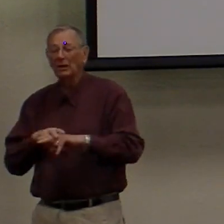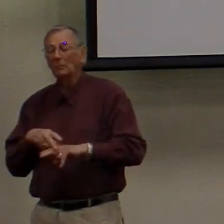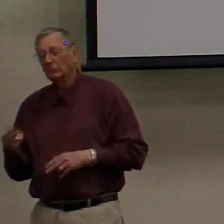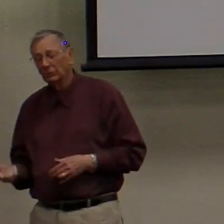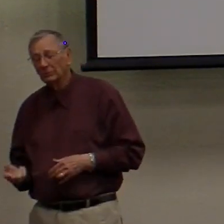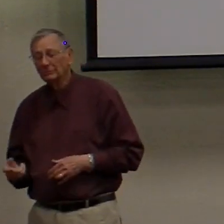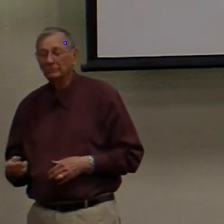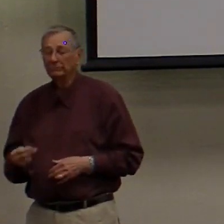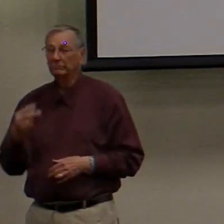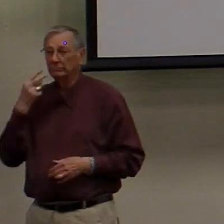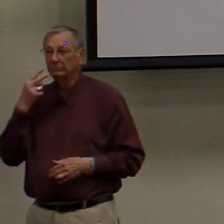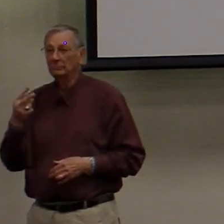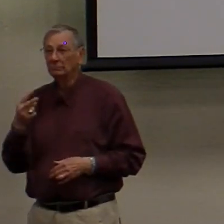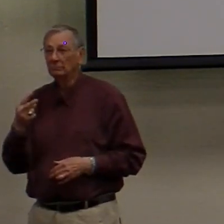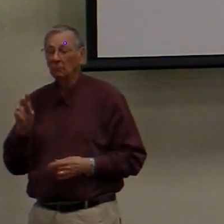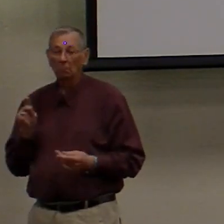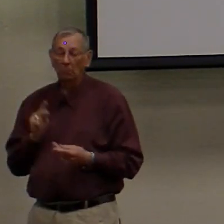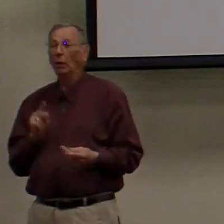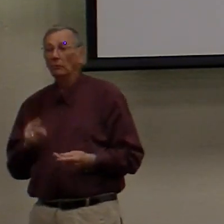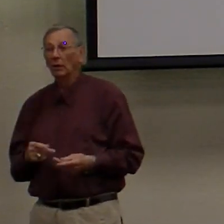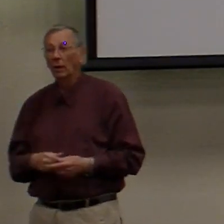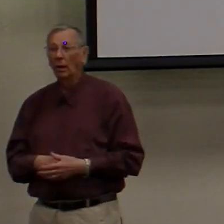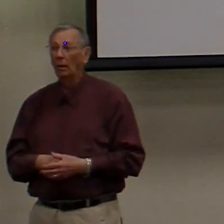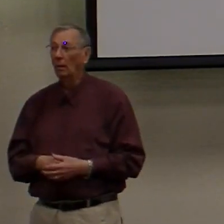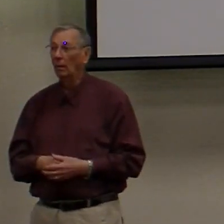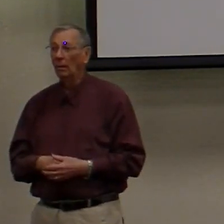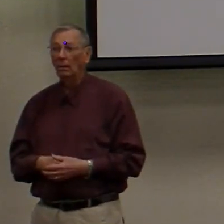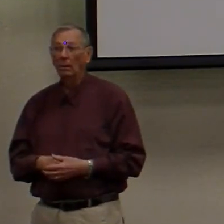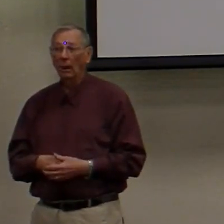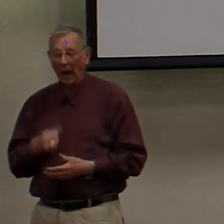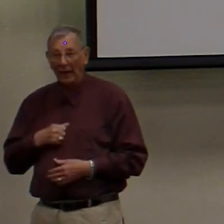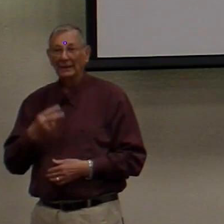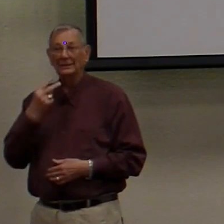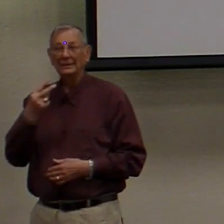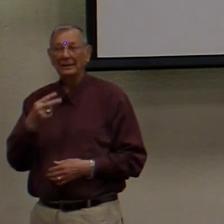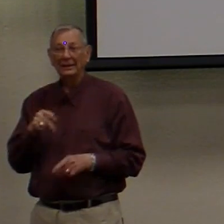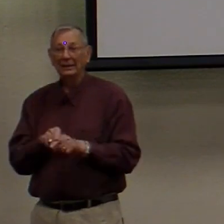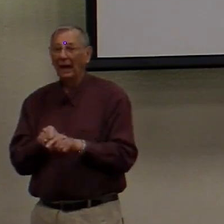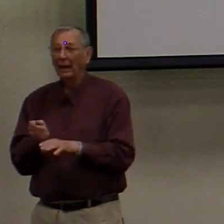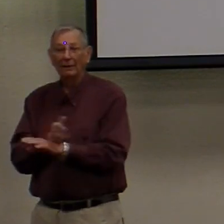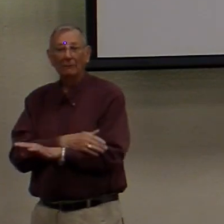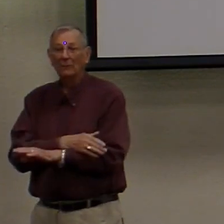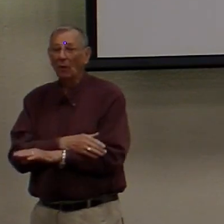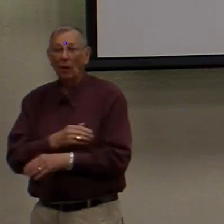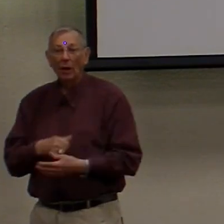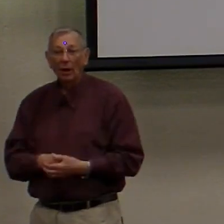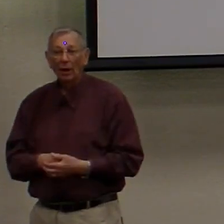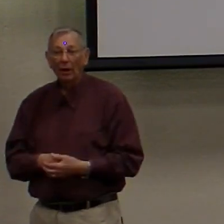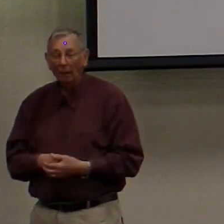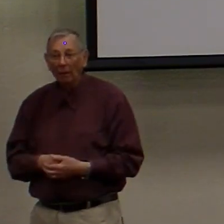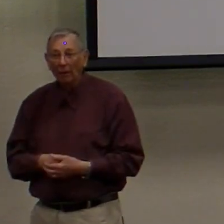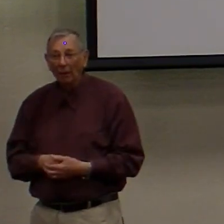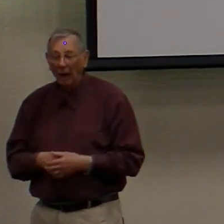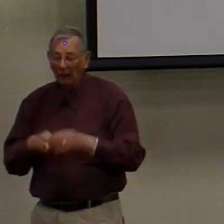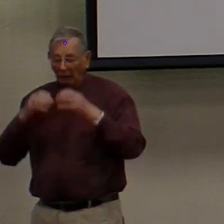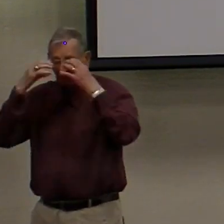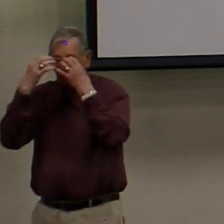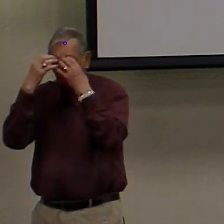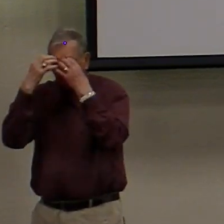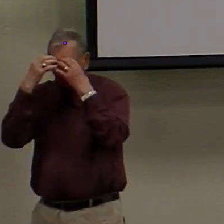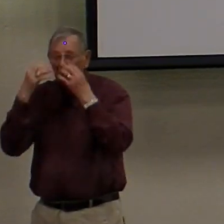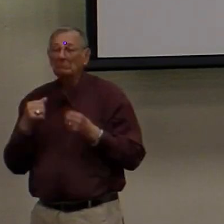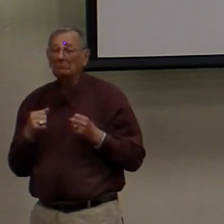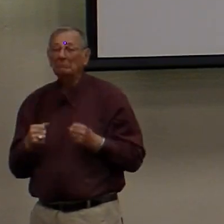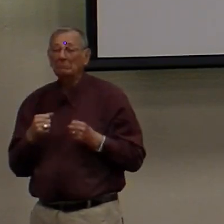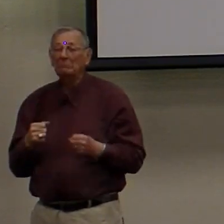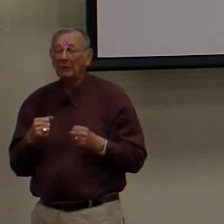my vision had been perfected. And I could see like I'd never been able to see before. I've got these goggles on. We're driving